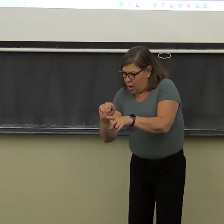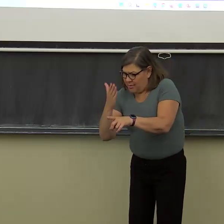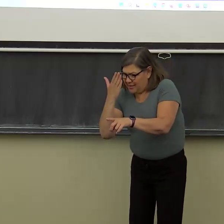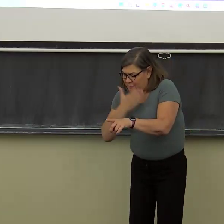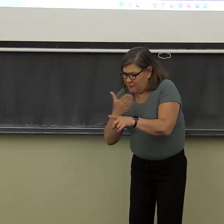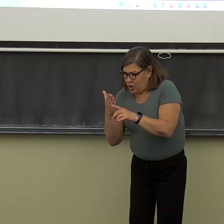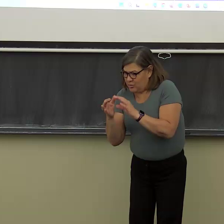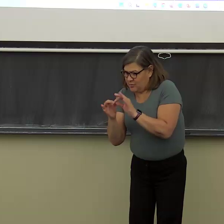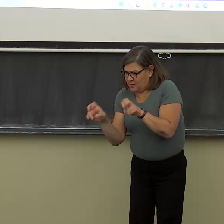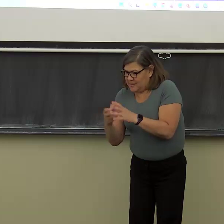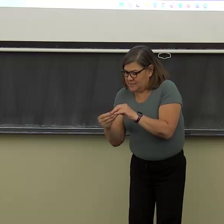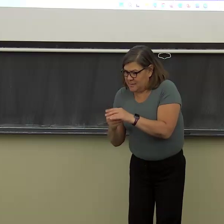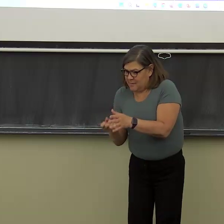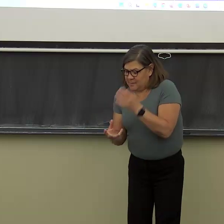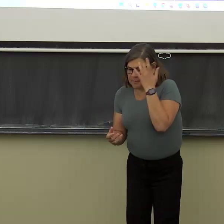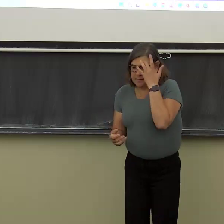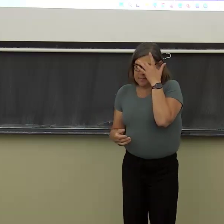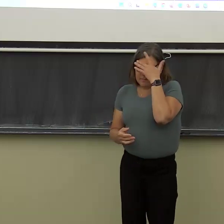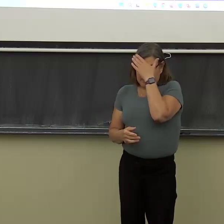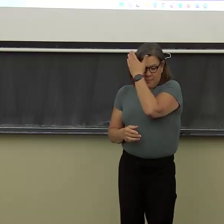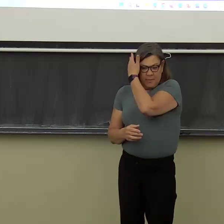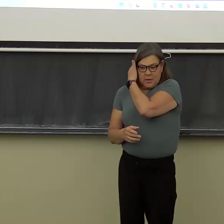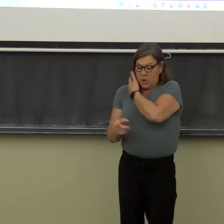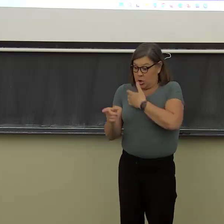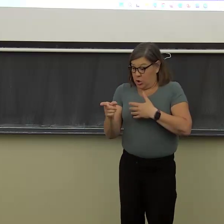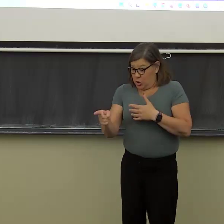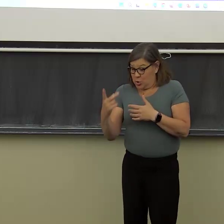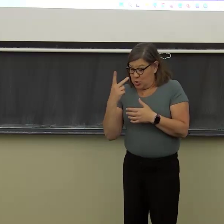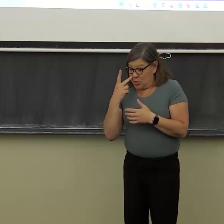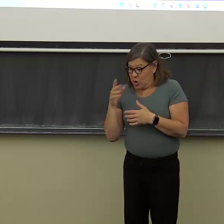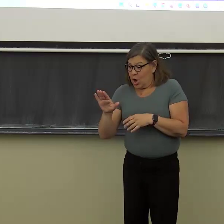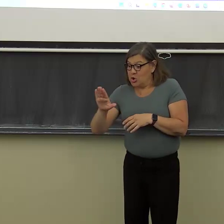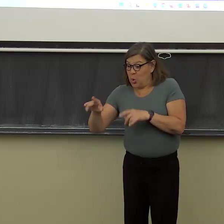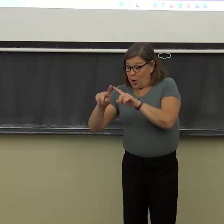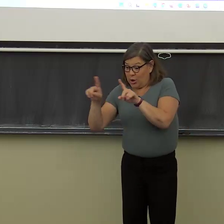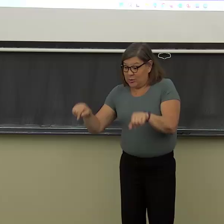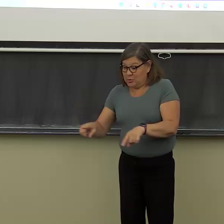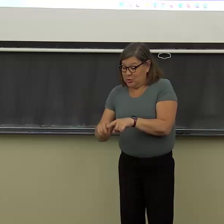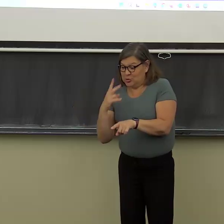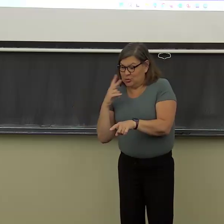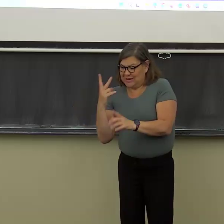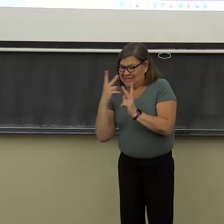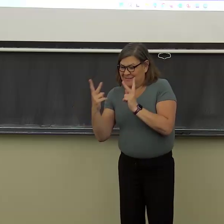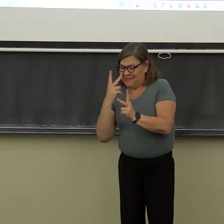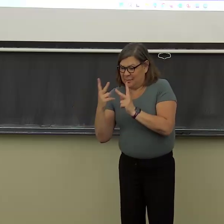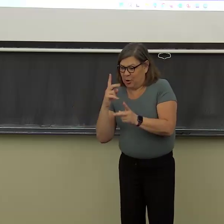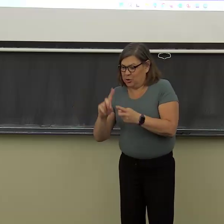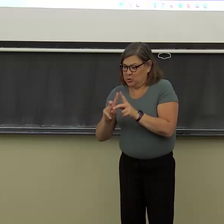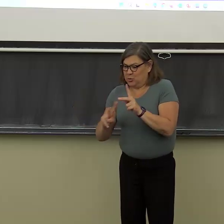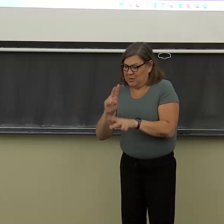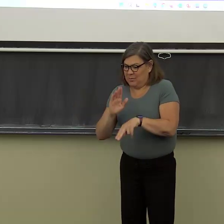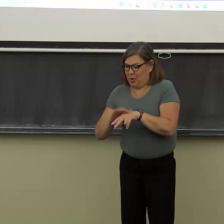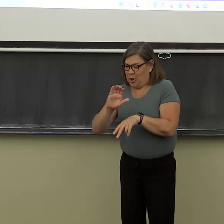sharing. I can't see if you can see that your computer screen is visible to people on